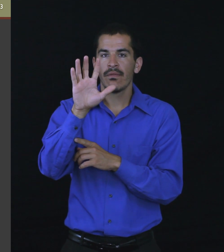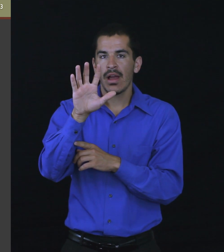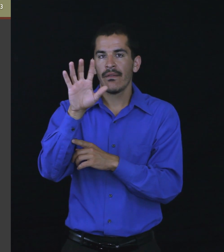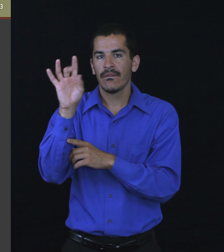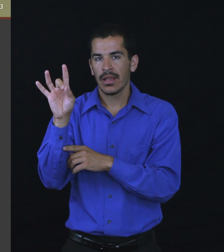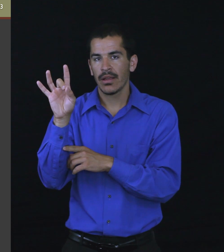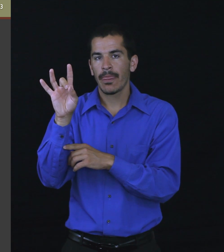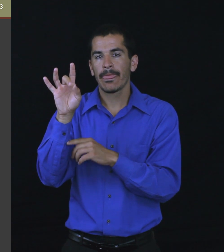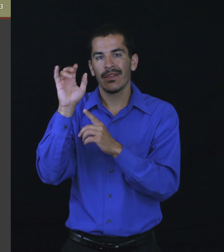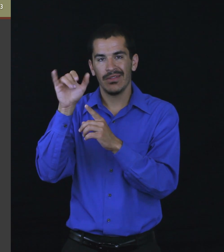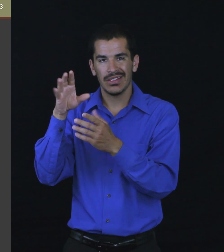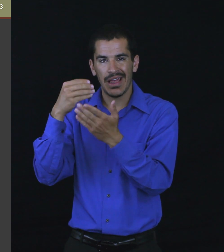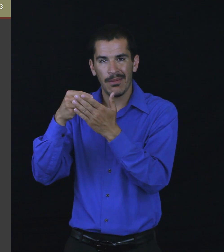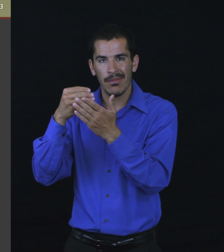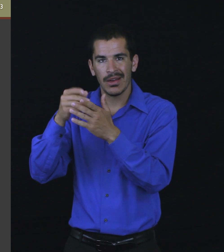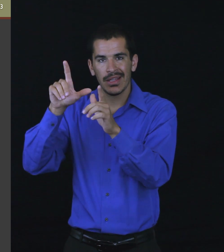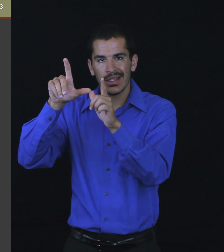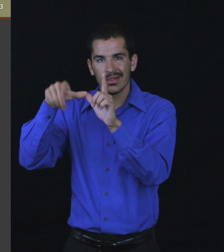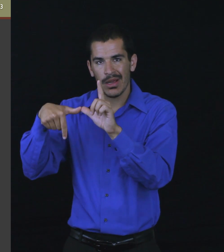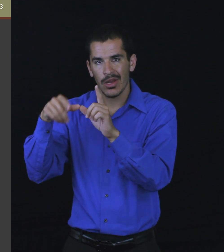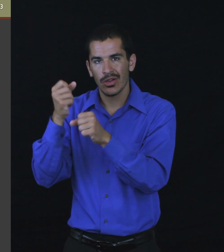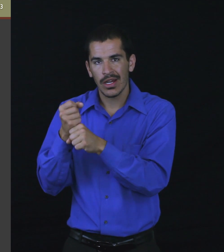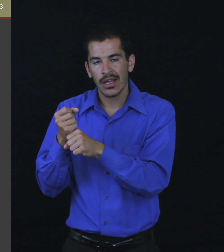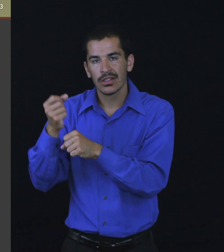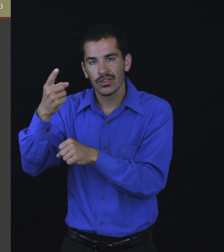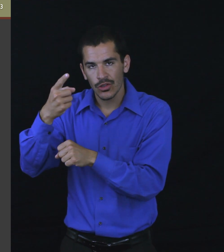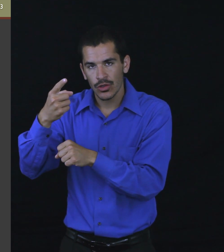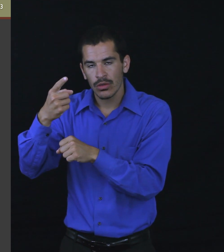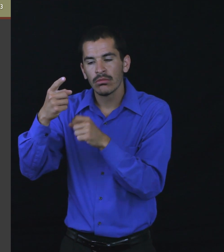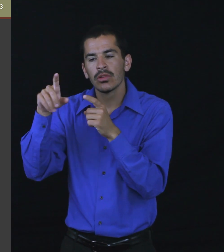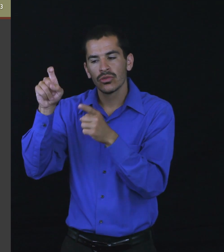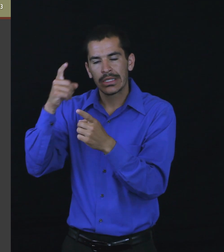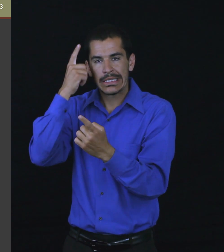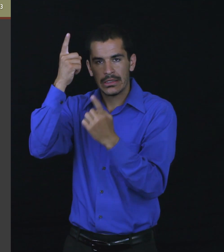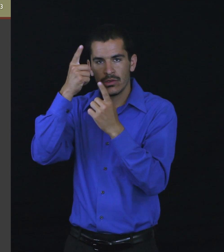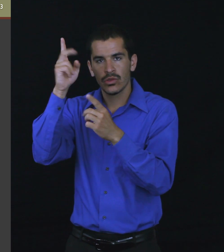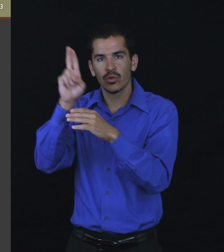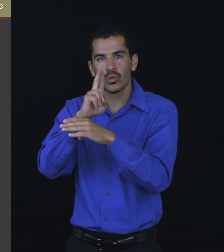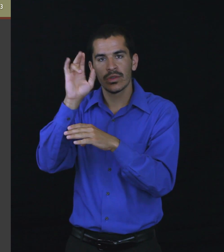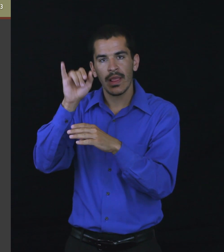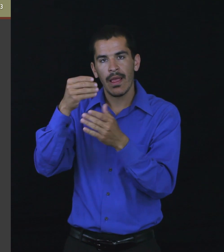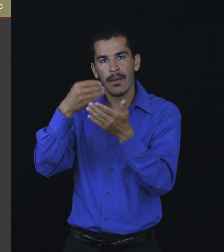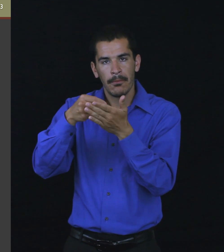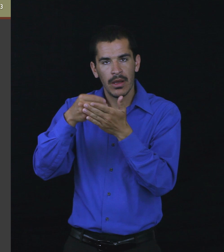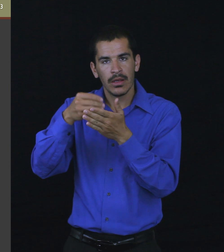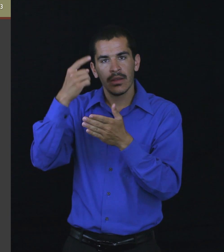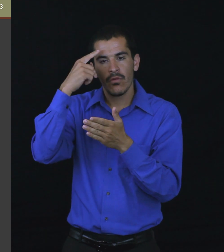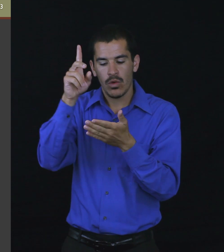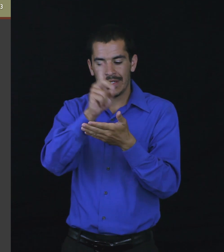Consider using those fees to design the DCC offices to rent.